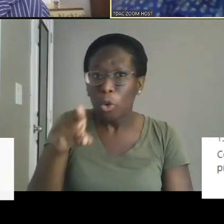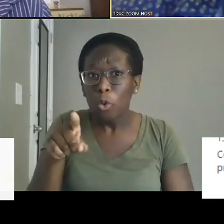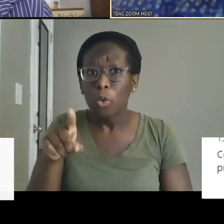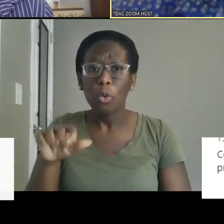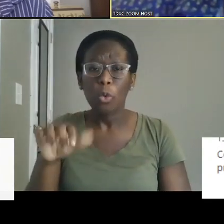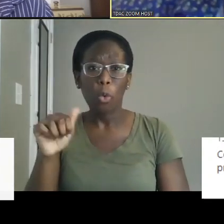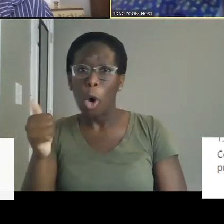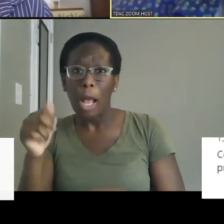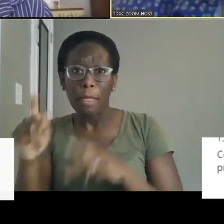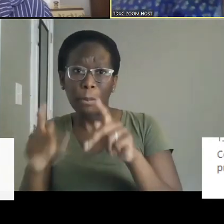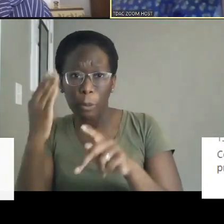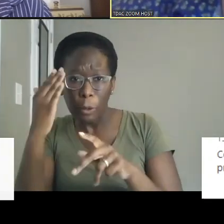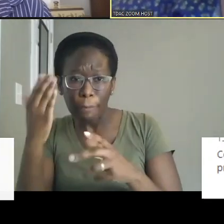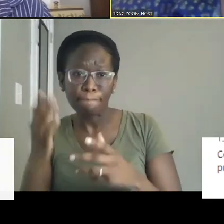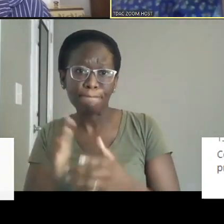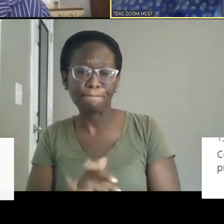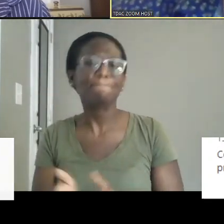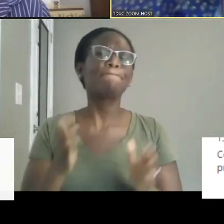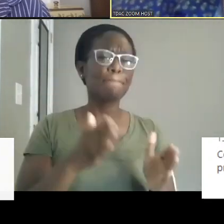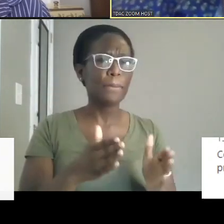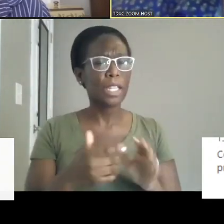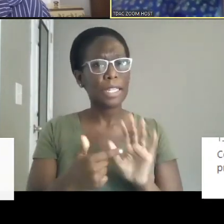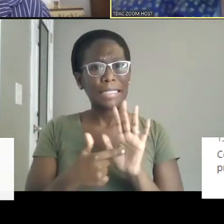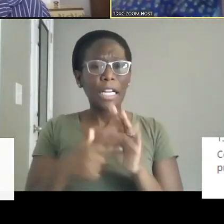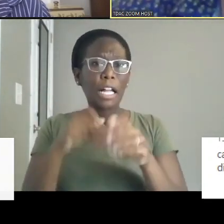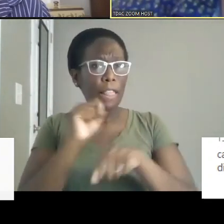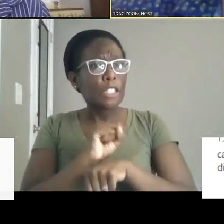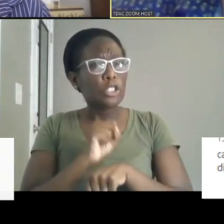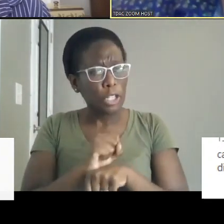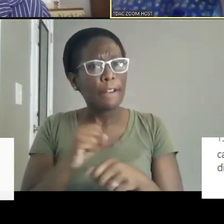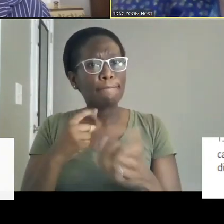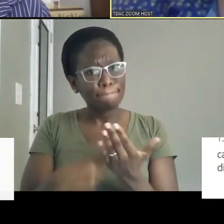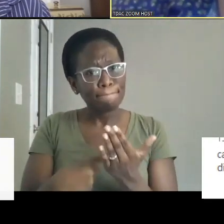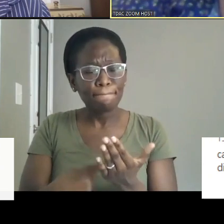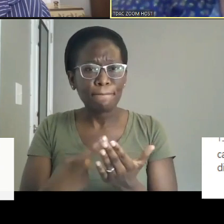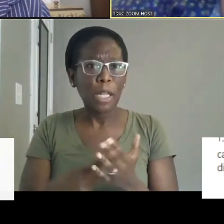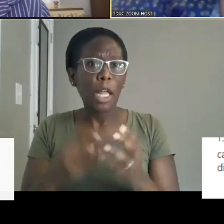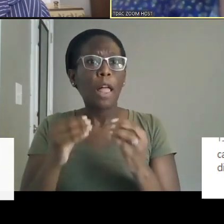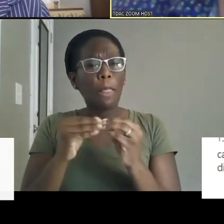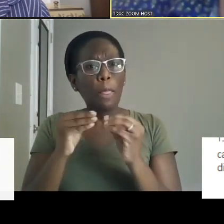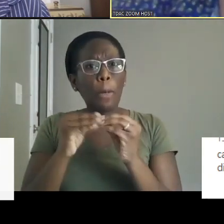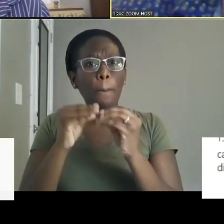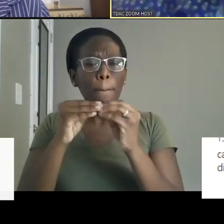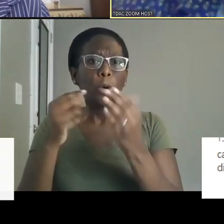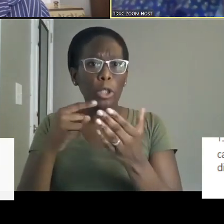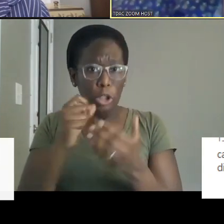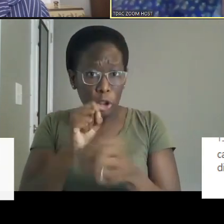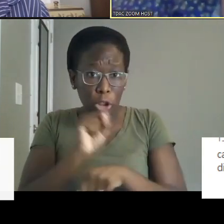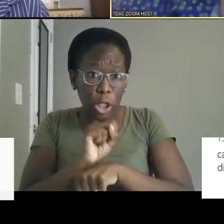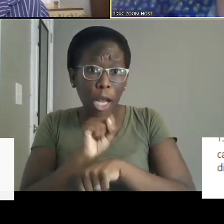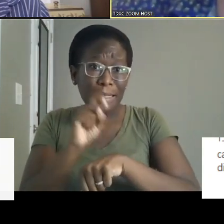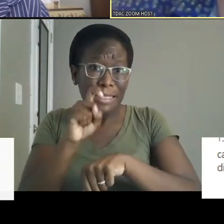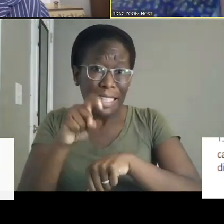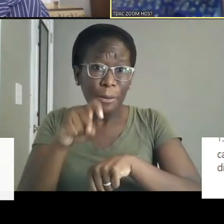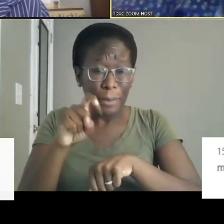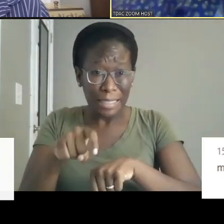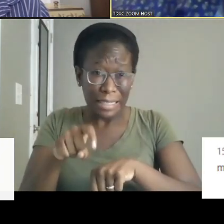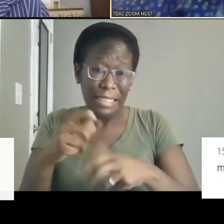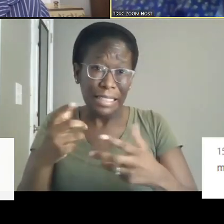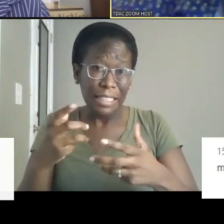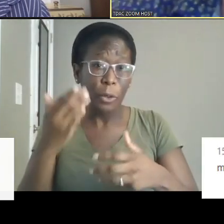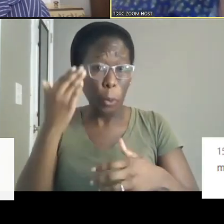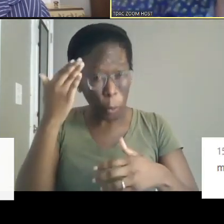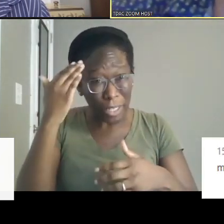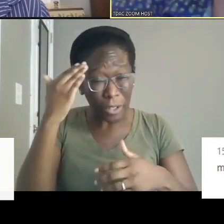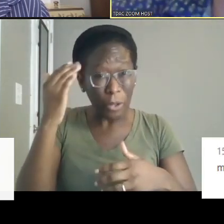Well, like that job we were talking about, and the more jobs we need, is being able to get to that job. So public transportation.